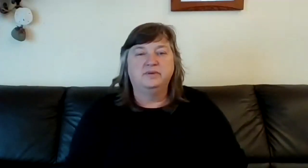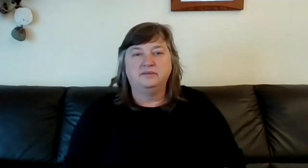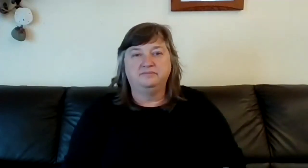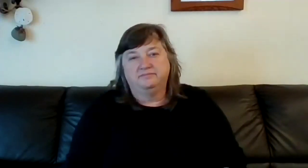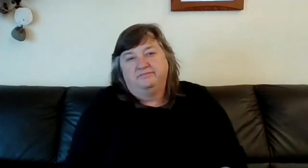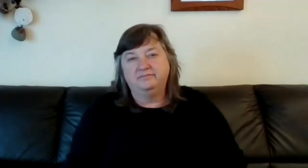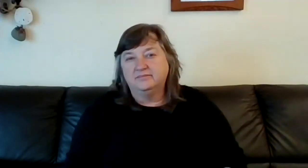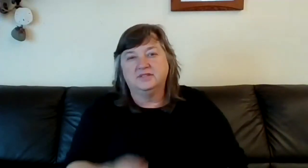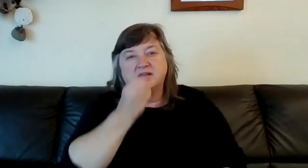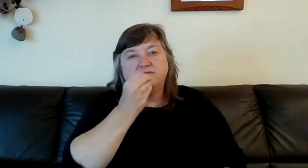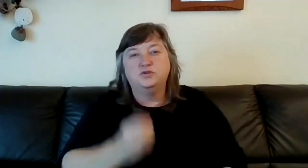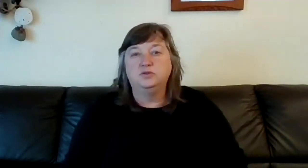But to sign food,